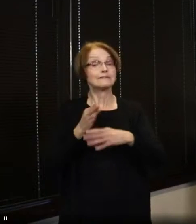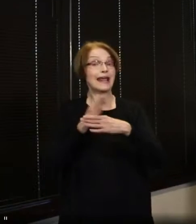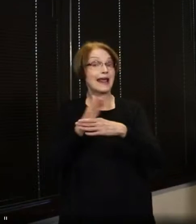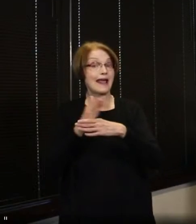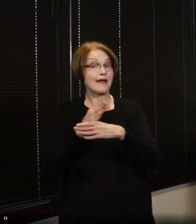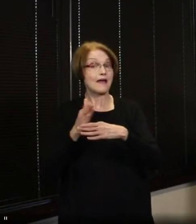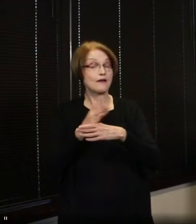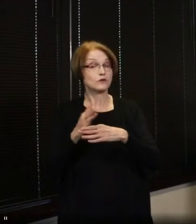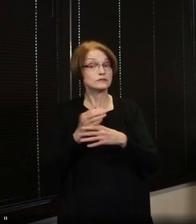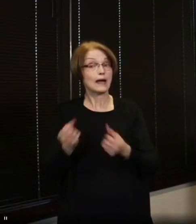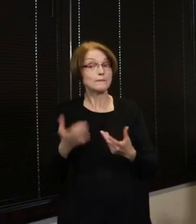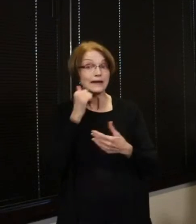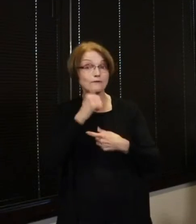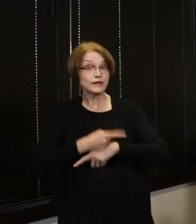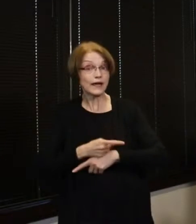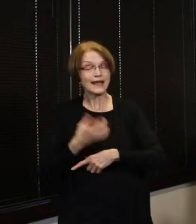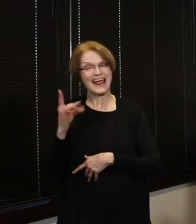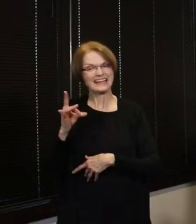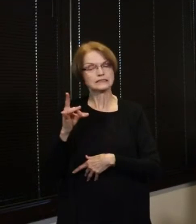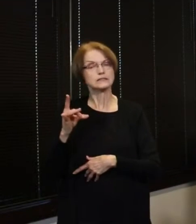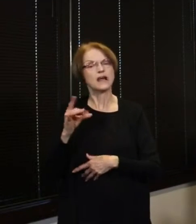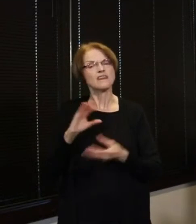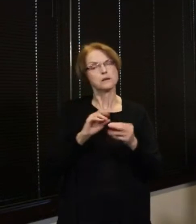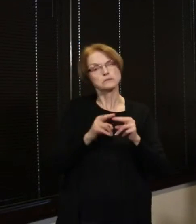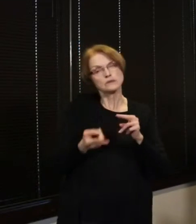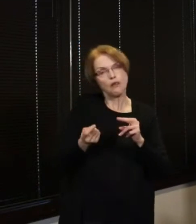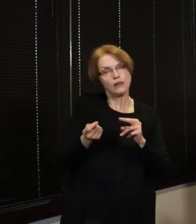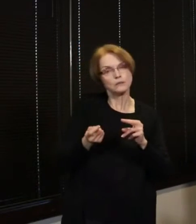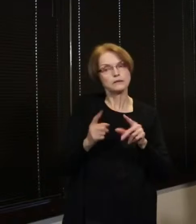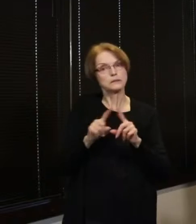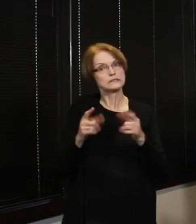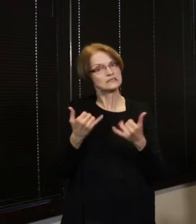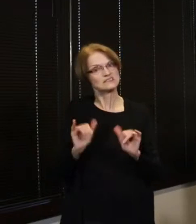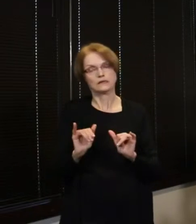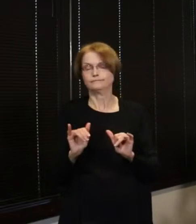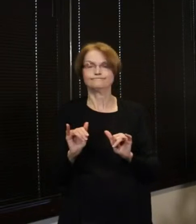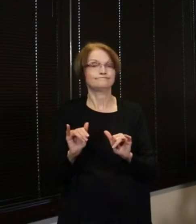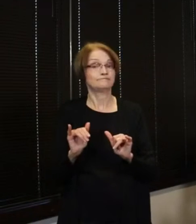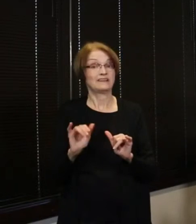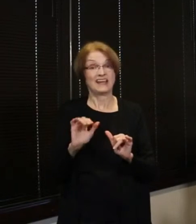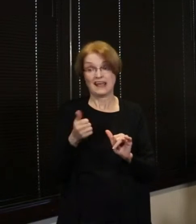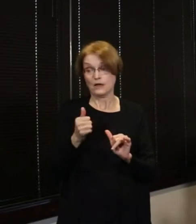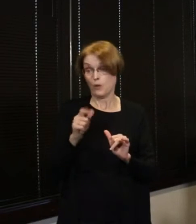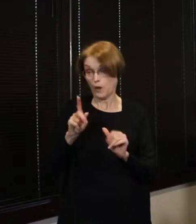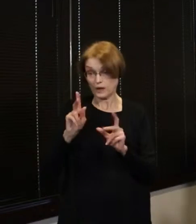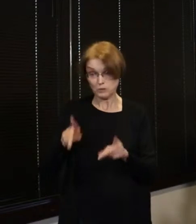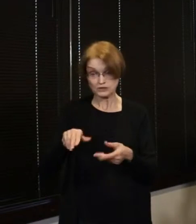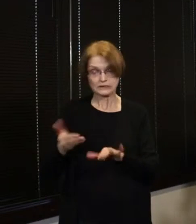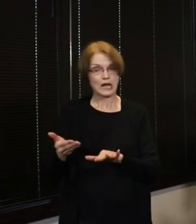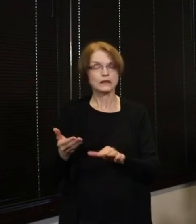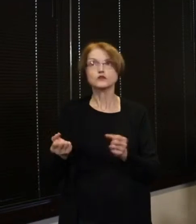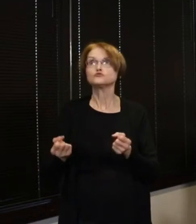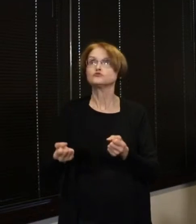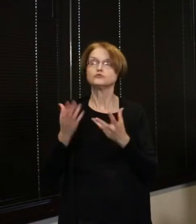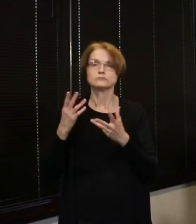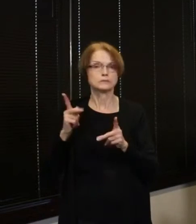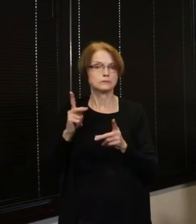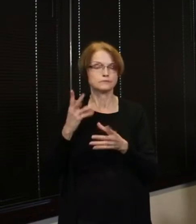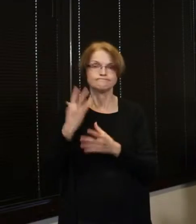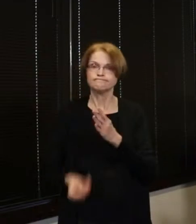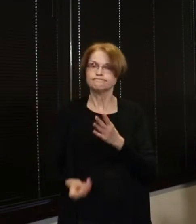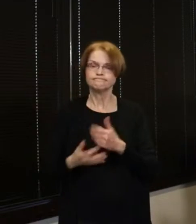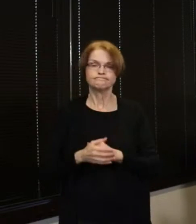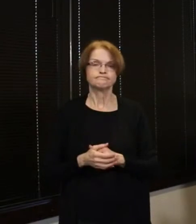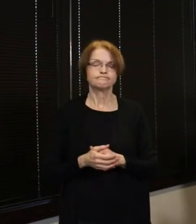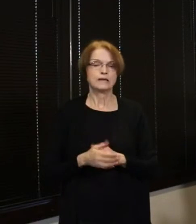average to 18, so come down slightly, but still any death is really one too many. And our